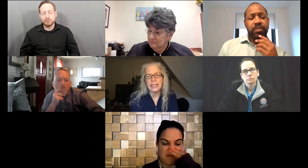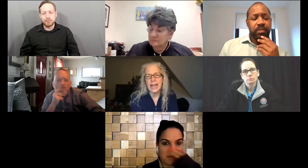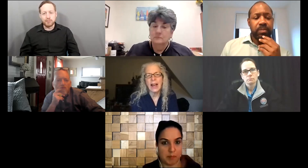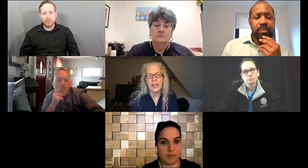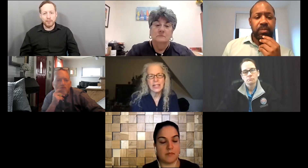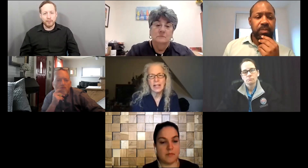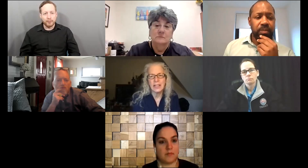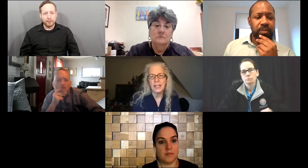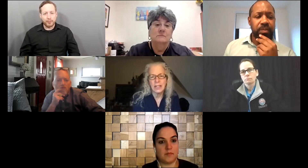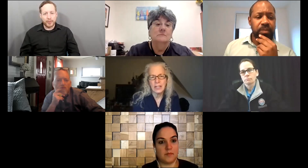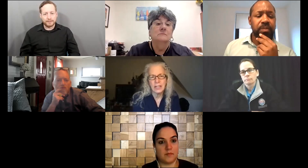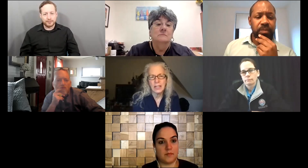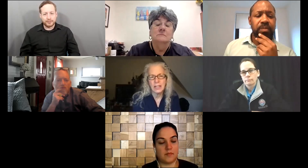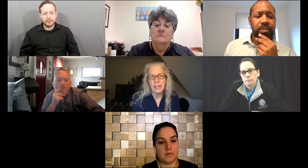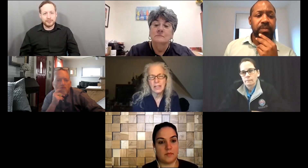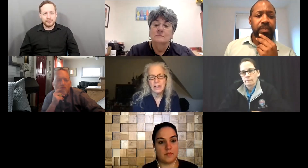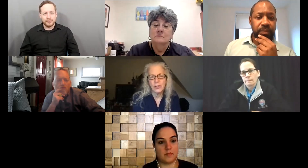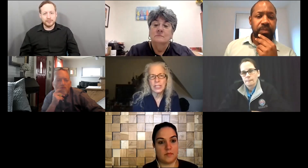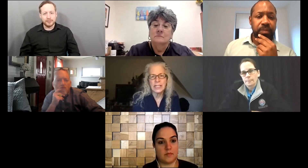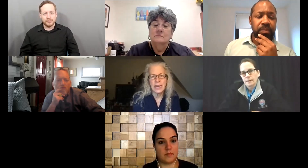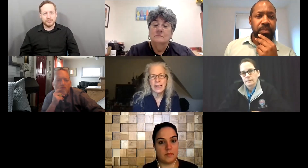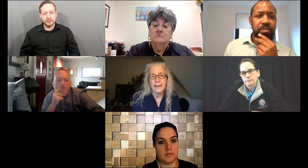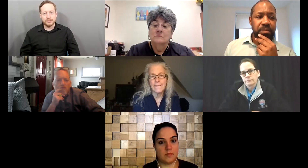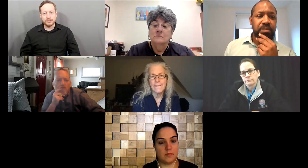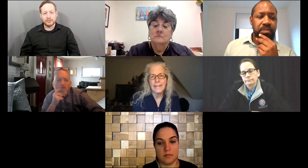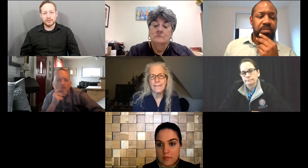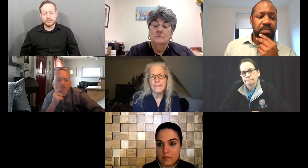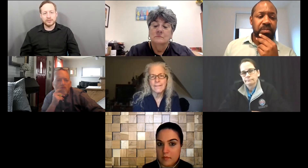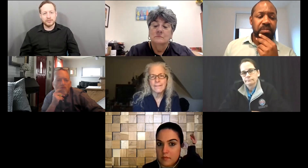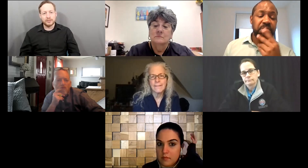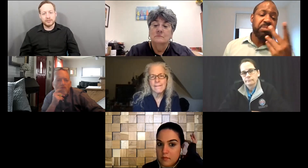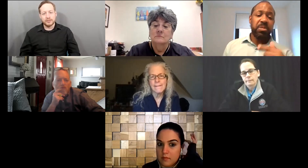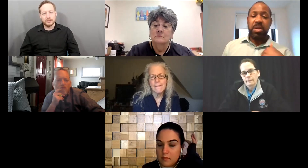at least have that dialogue. Ernest is saying, yeah.